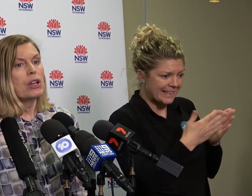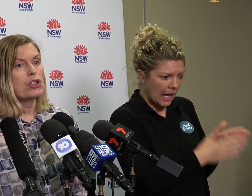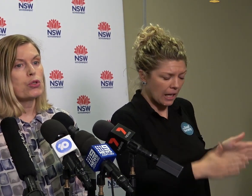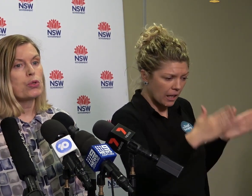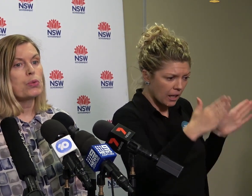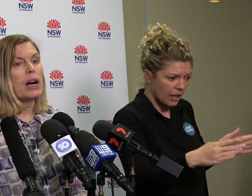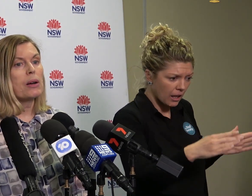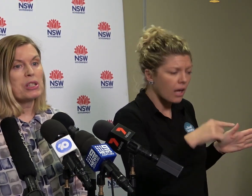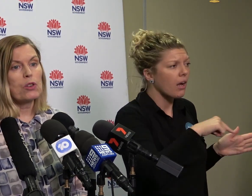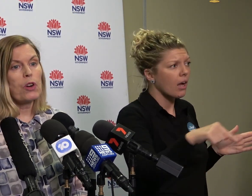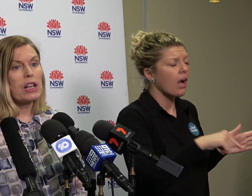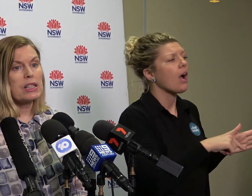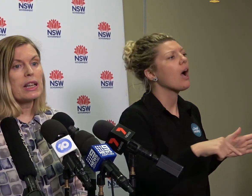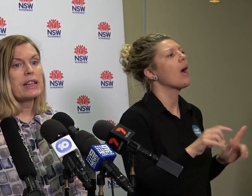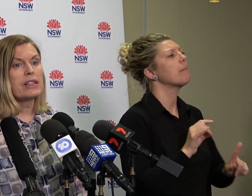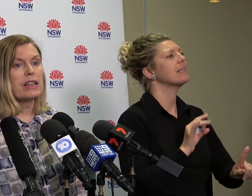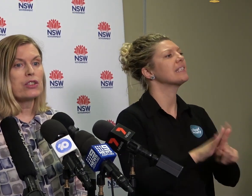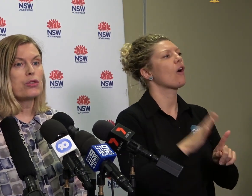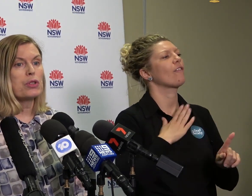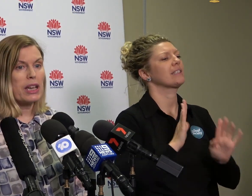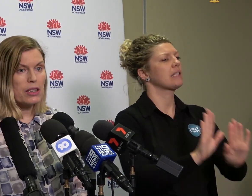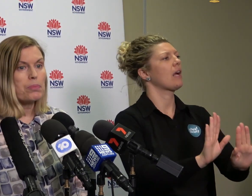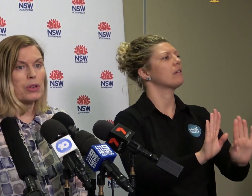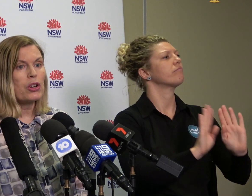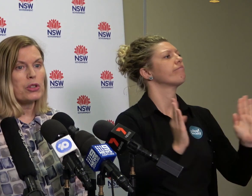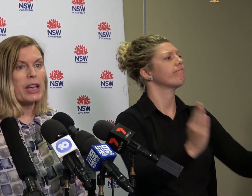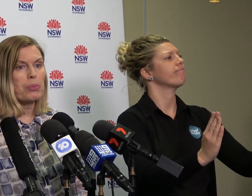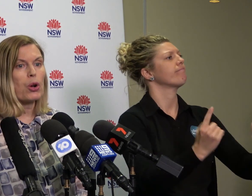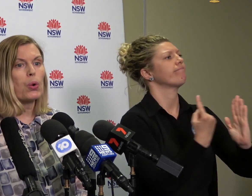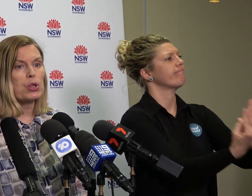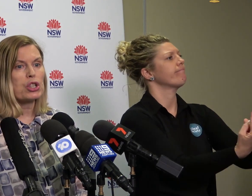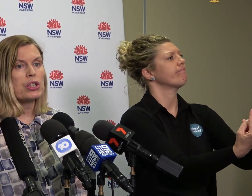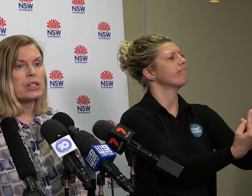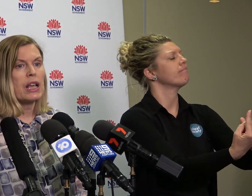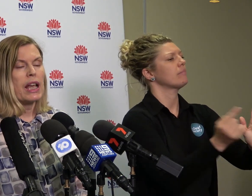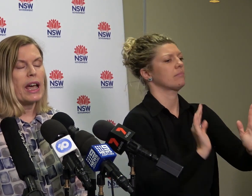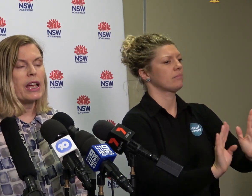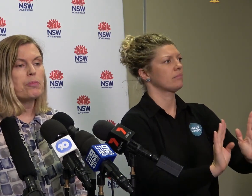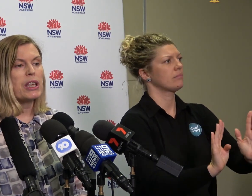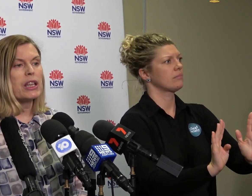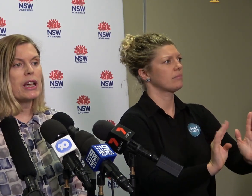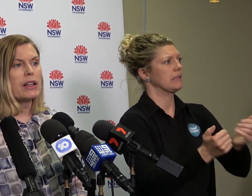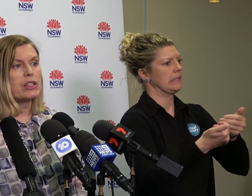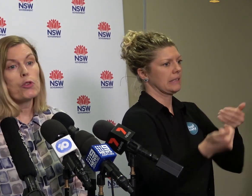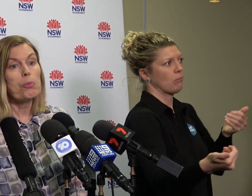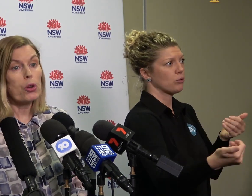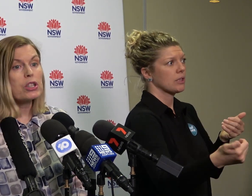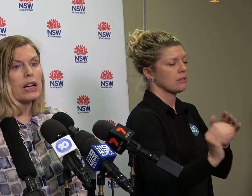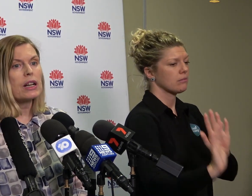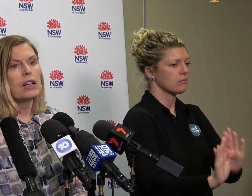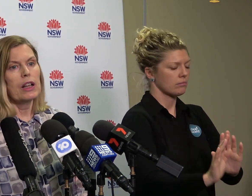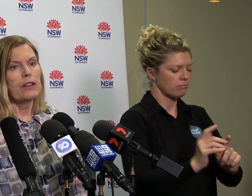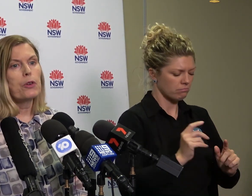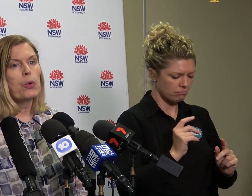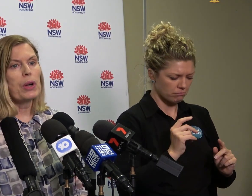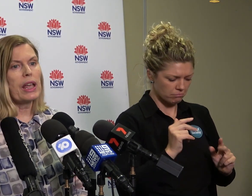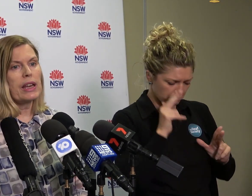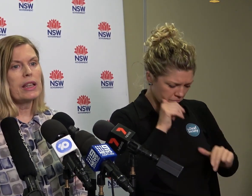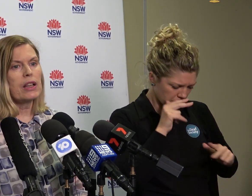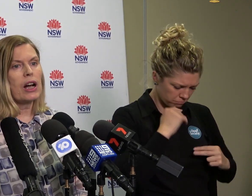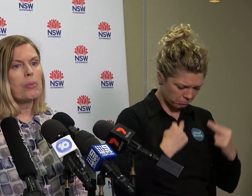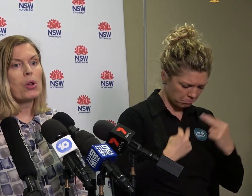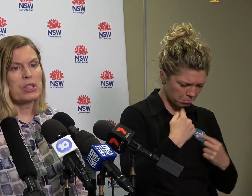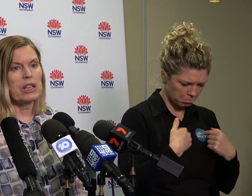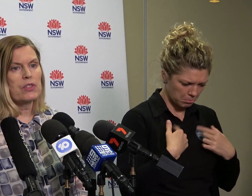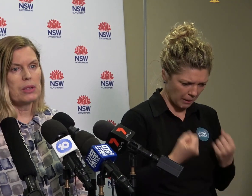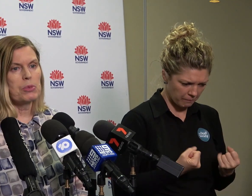them to self-isolate and to take precautions and be self-monitor for